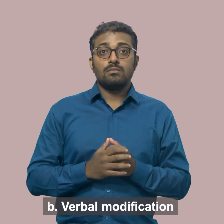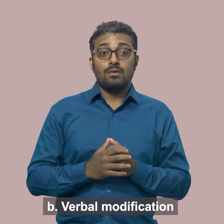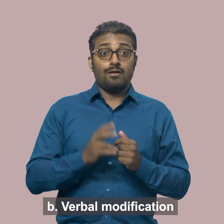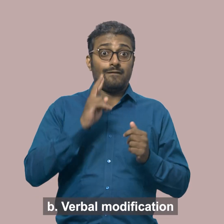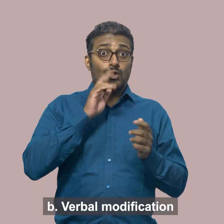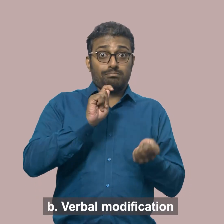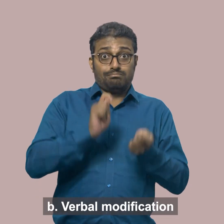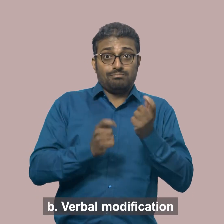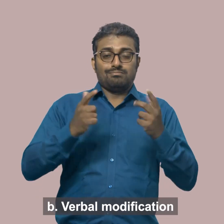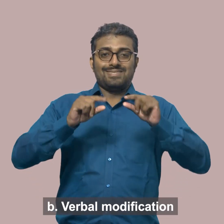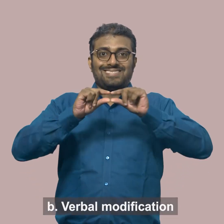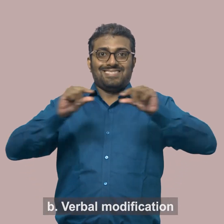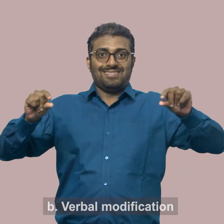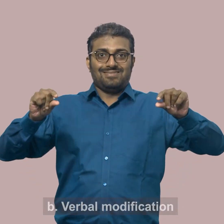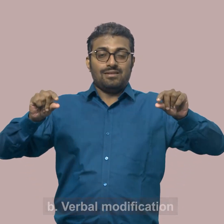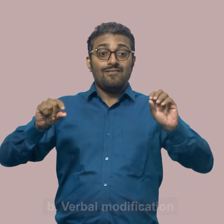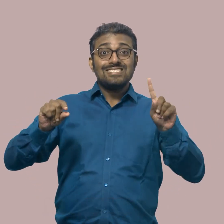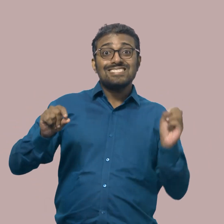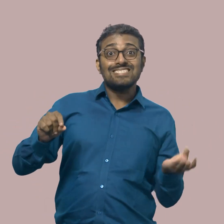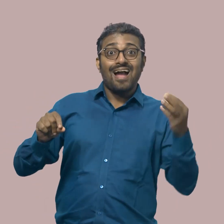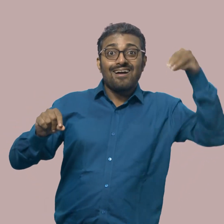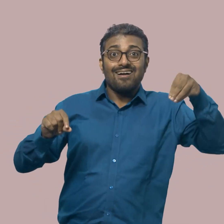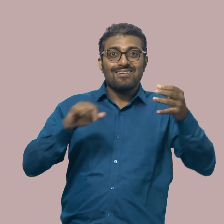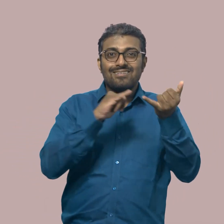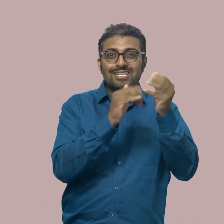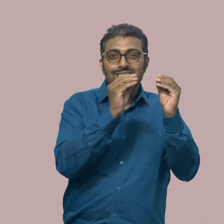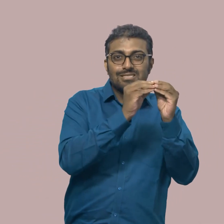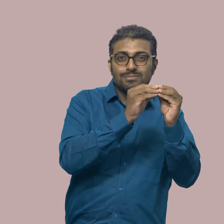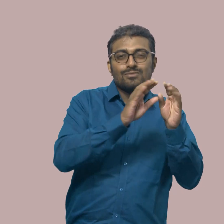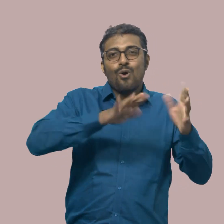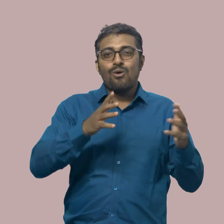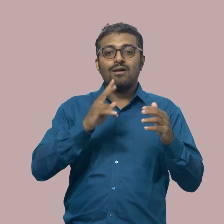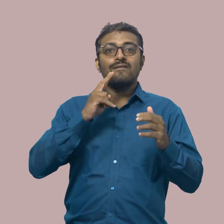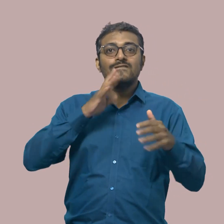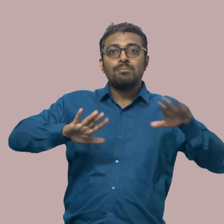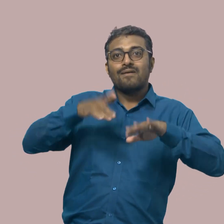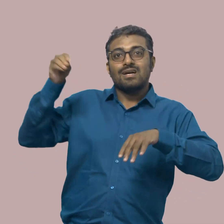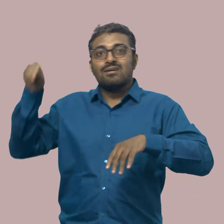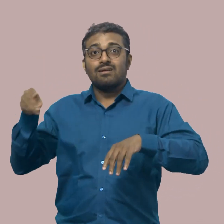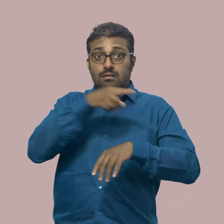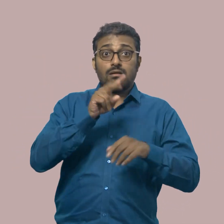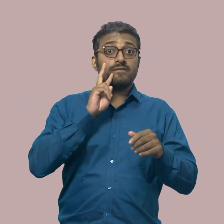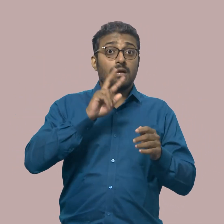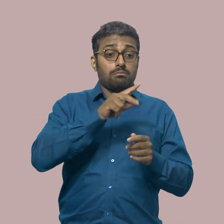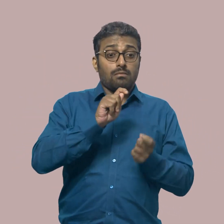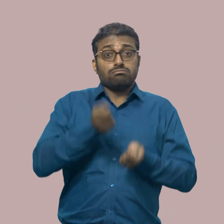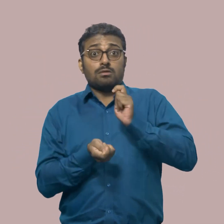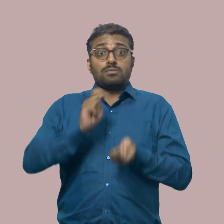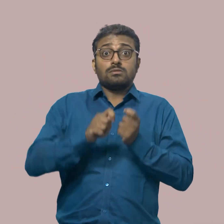So, verbal modification to show the object and subject of a